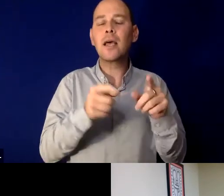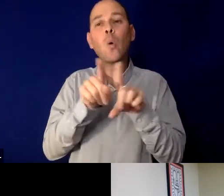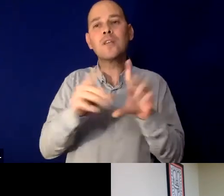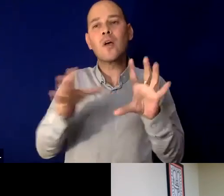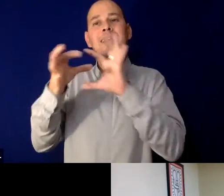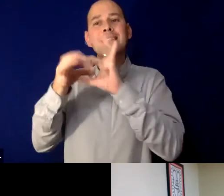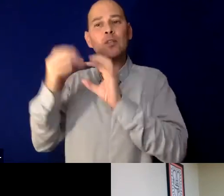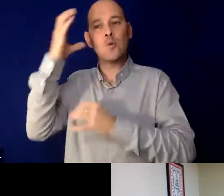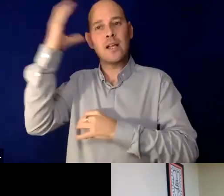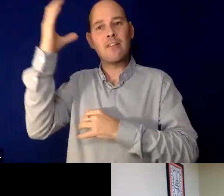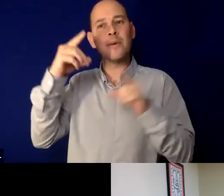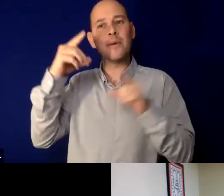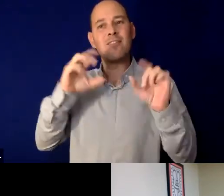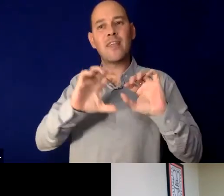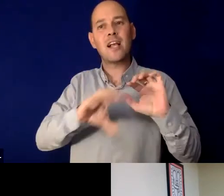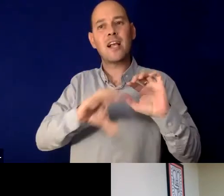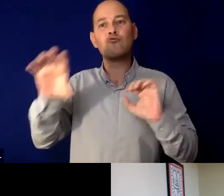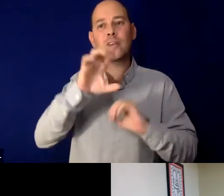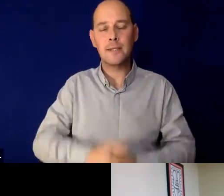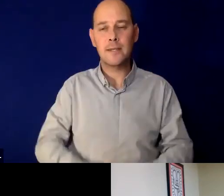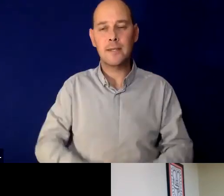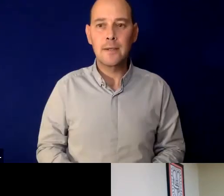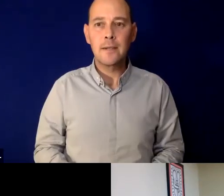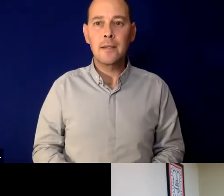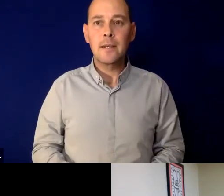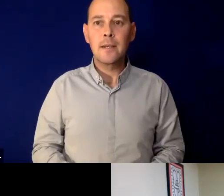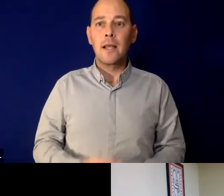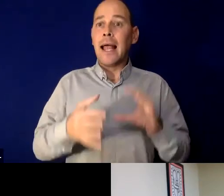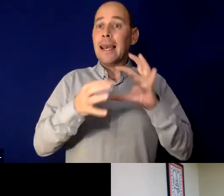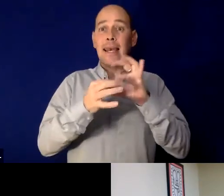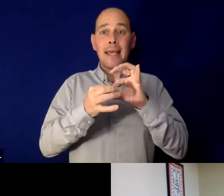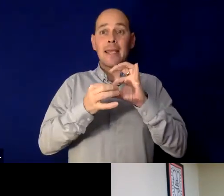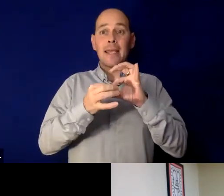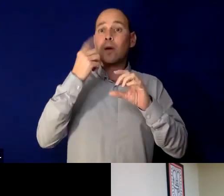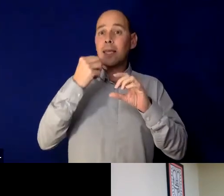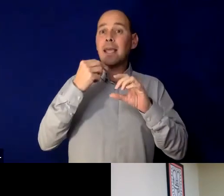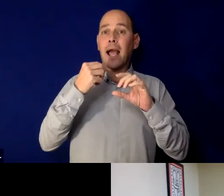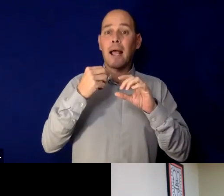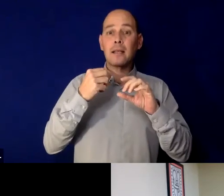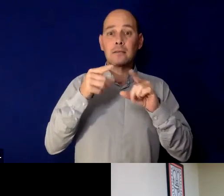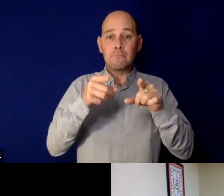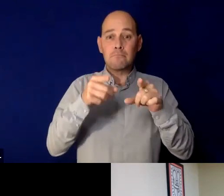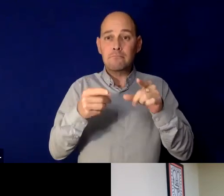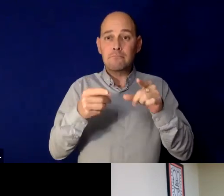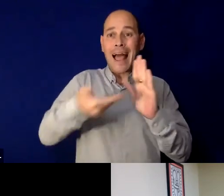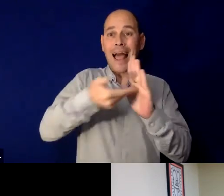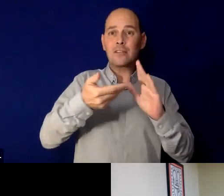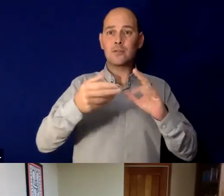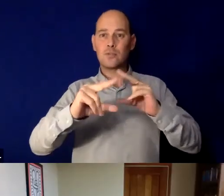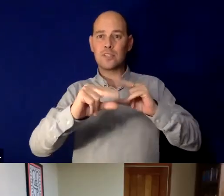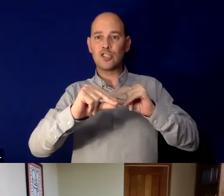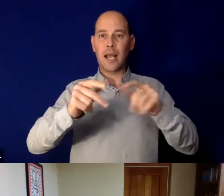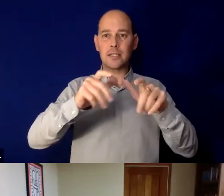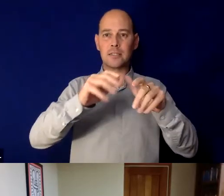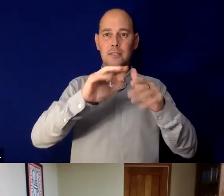governments. So the link, we can post the link to the portal in the chat, and there's more information about that on